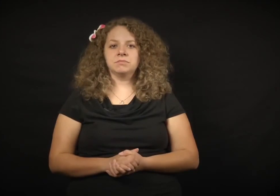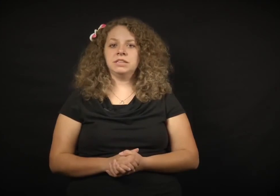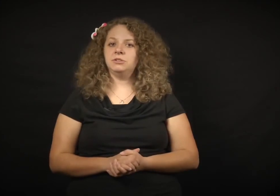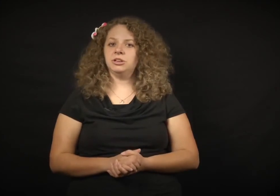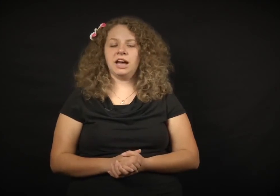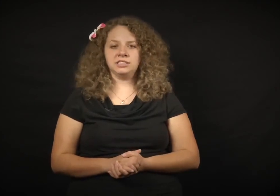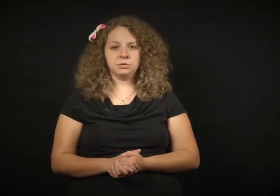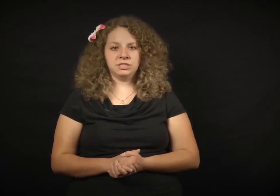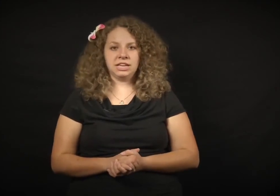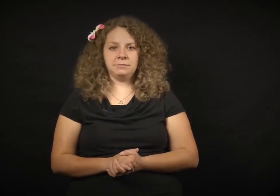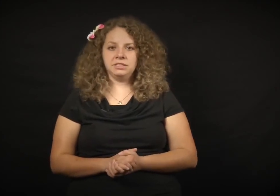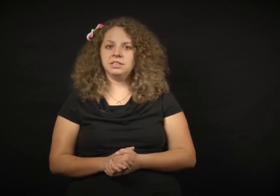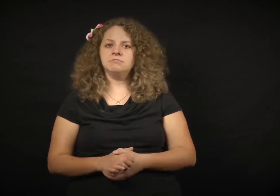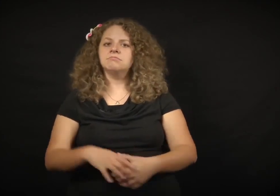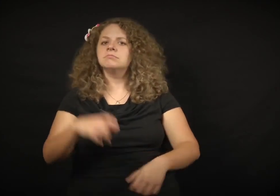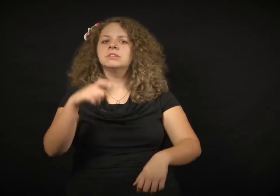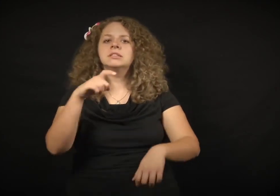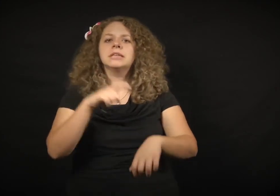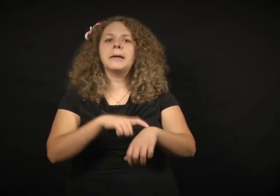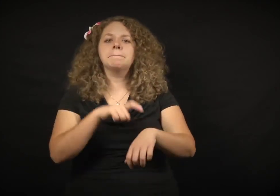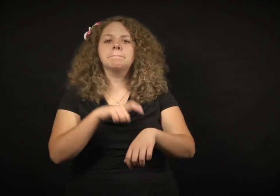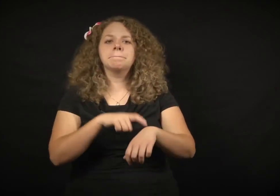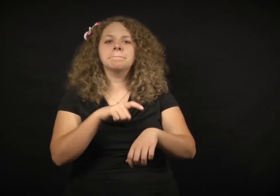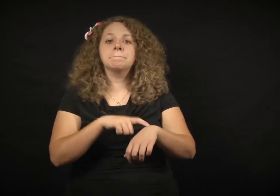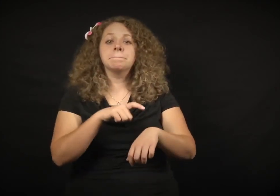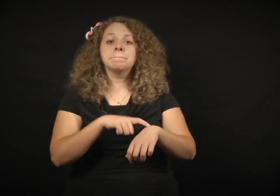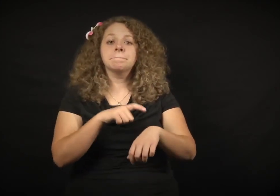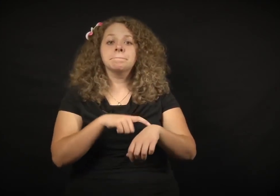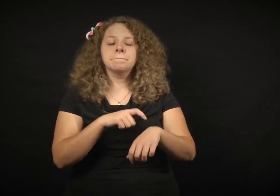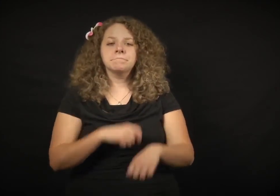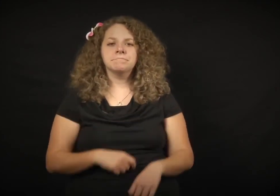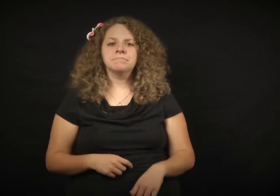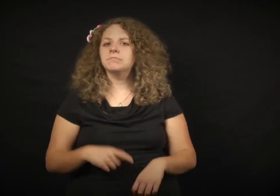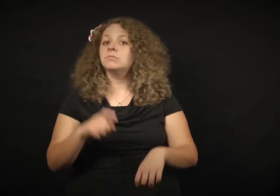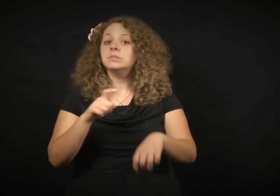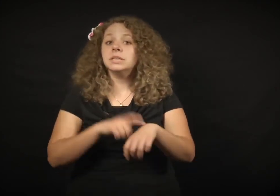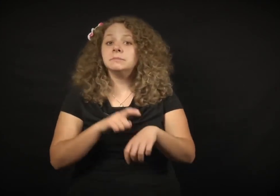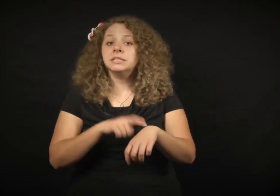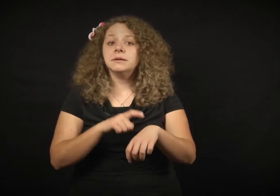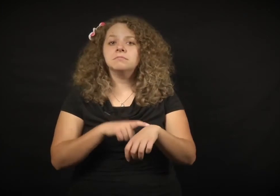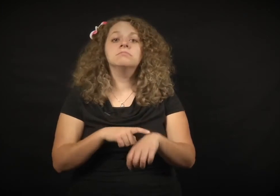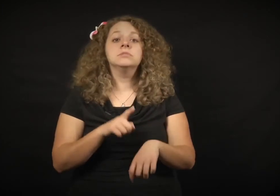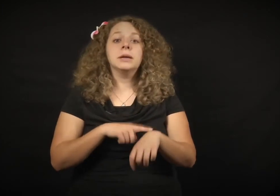If you were to ask what time is it? Time. What time is it? What time?